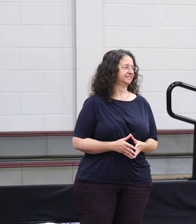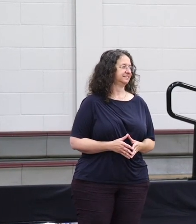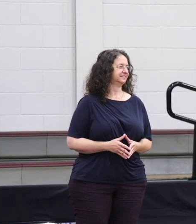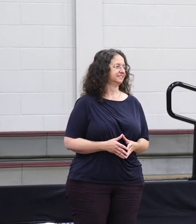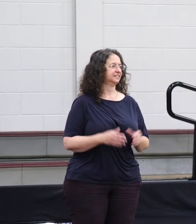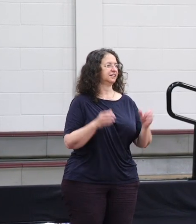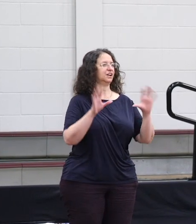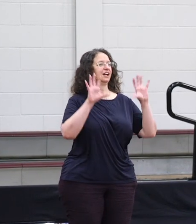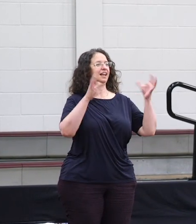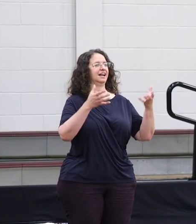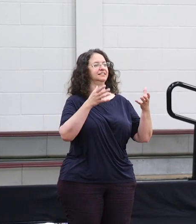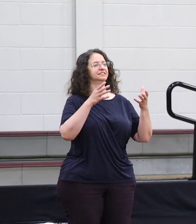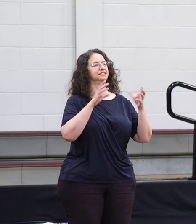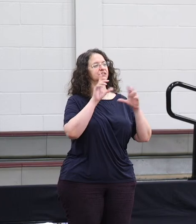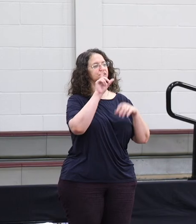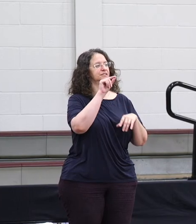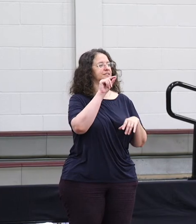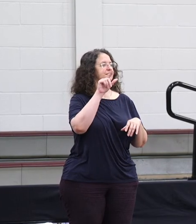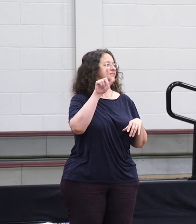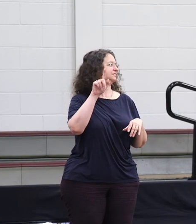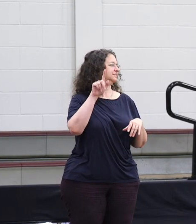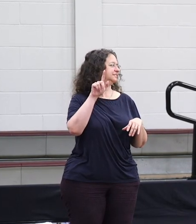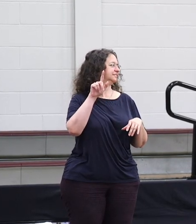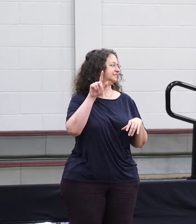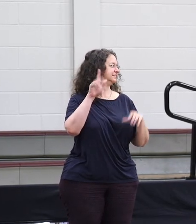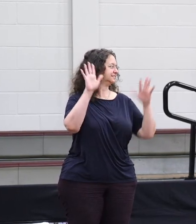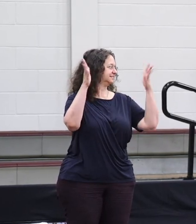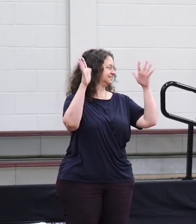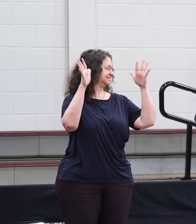With the class of 2021,